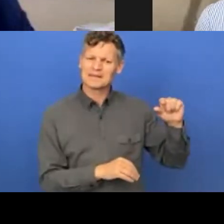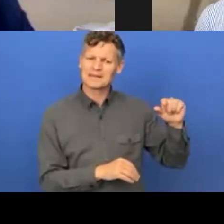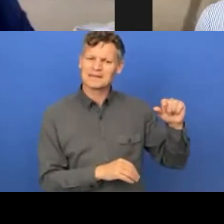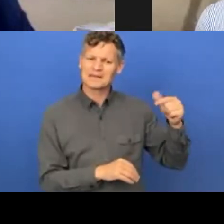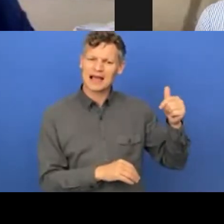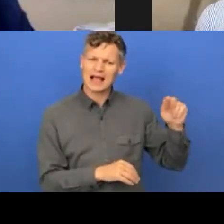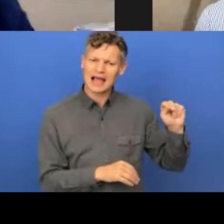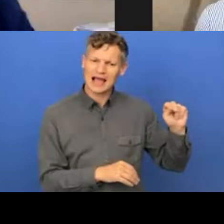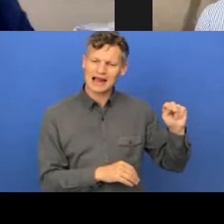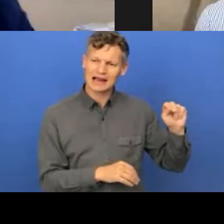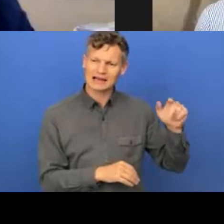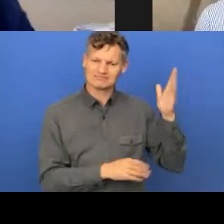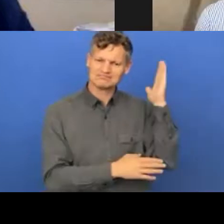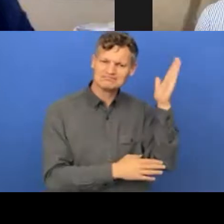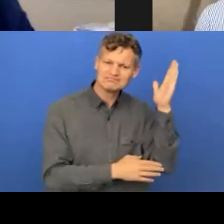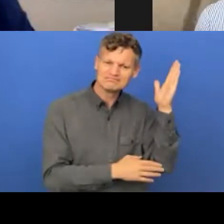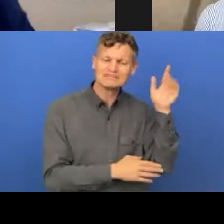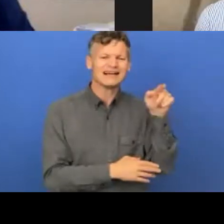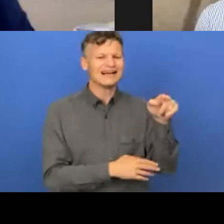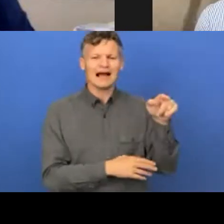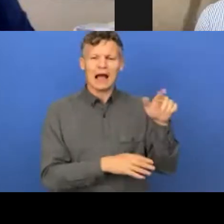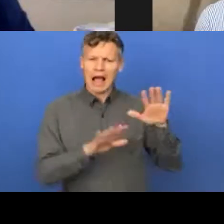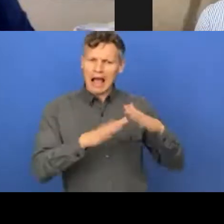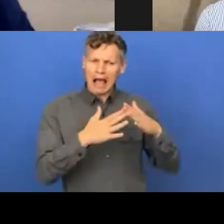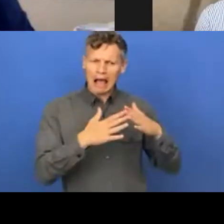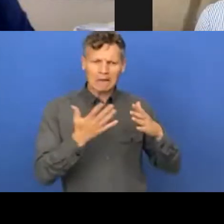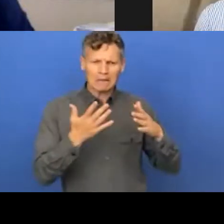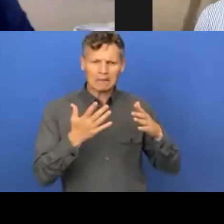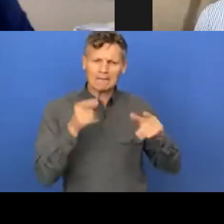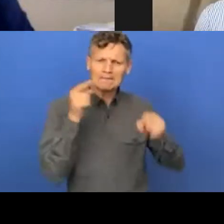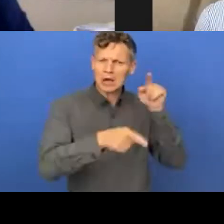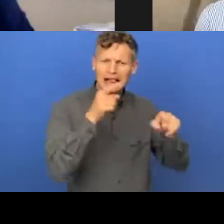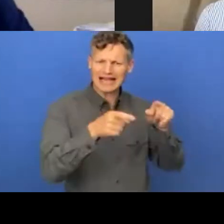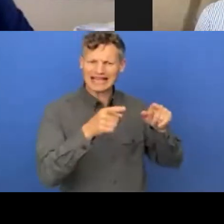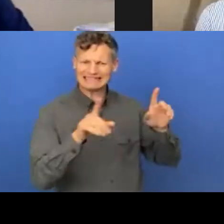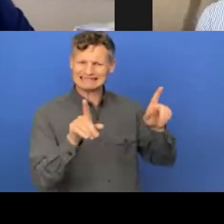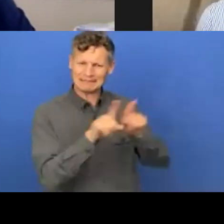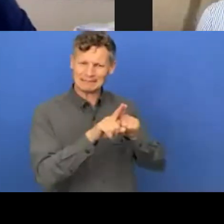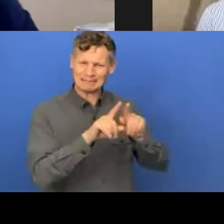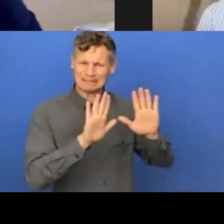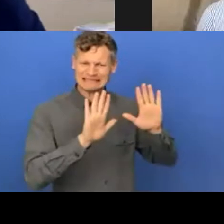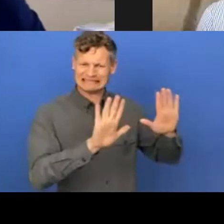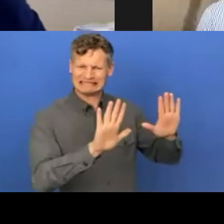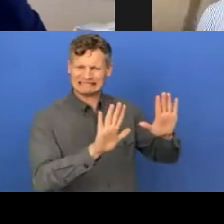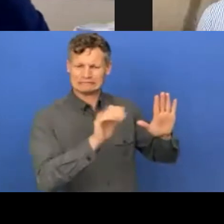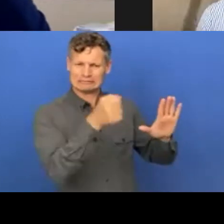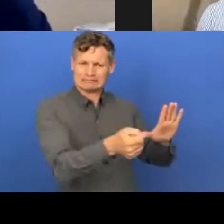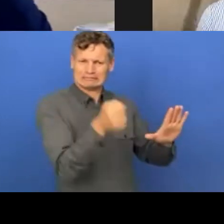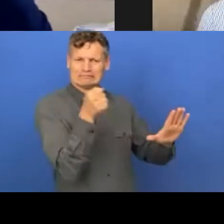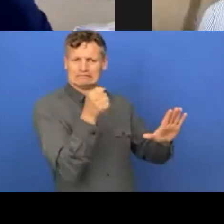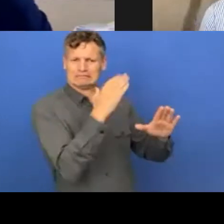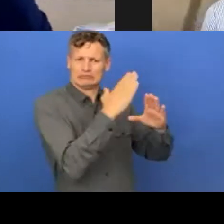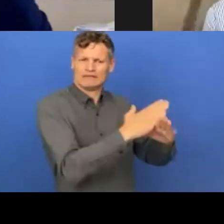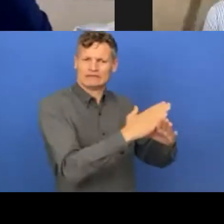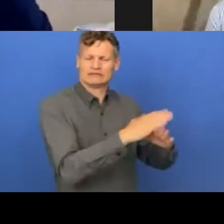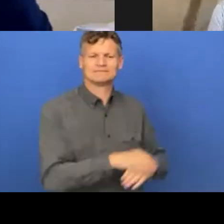bullying prevention, is that research is part and parcel of inclusion of people with disabilities. And I